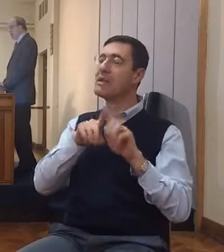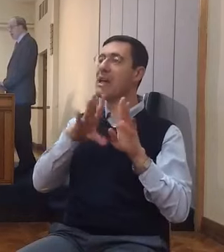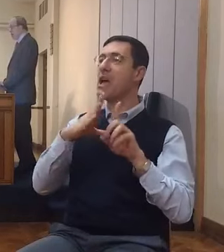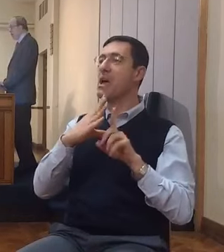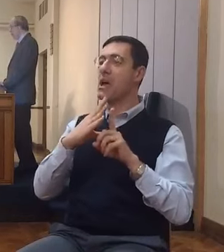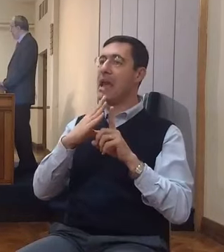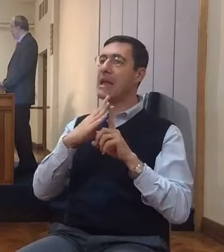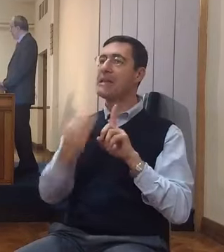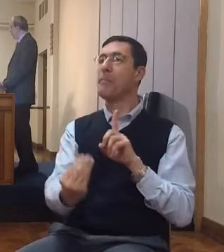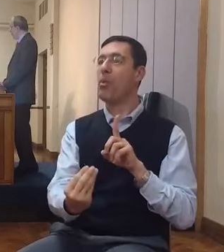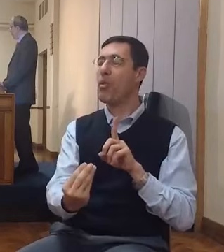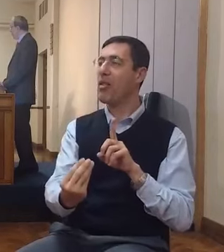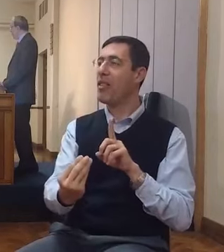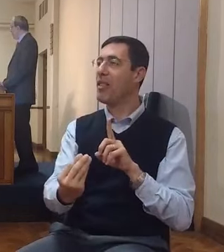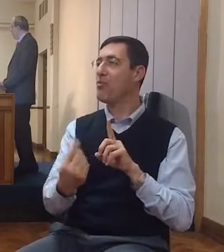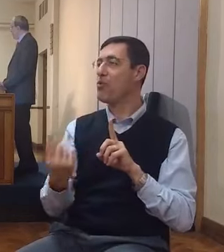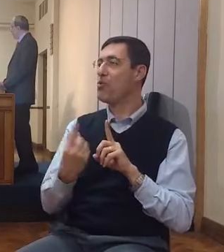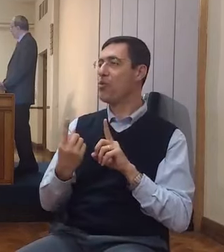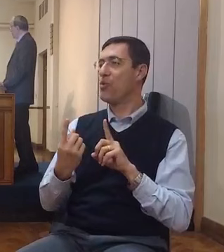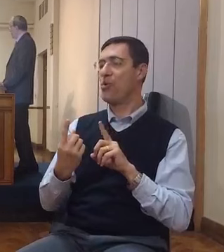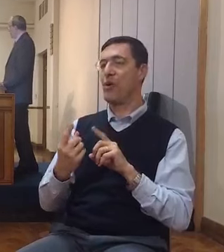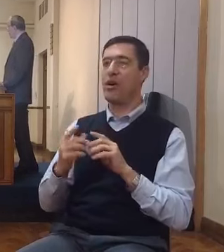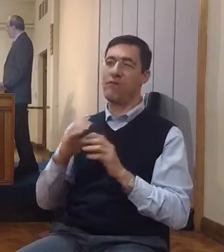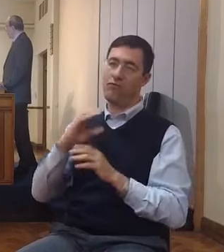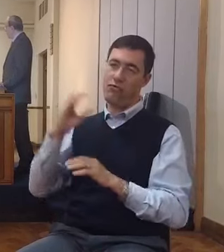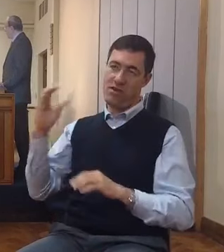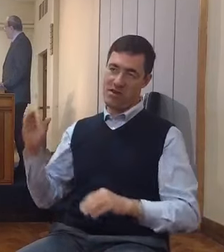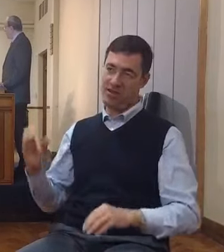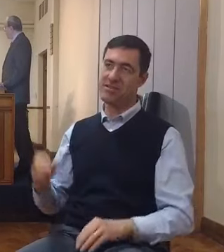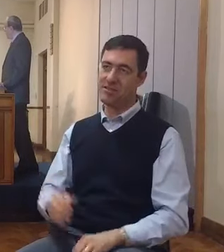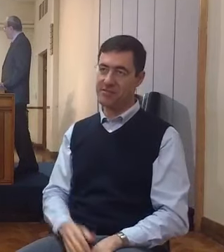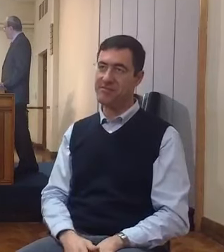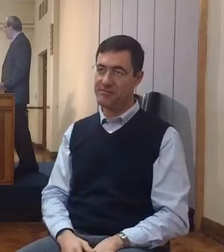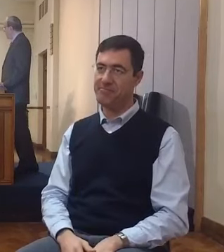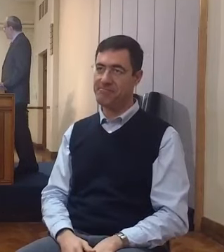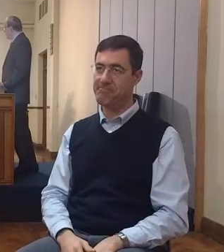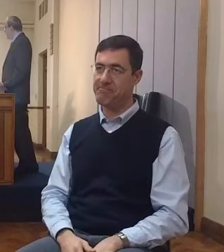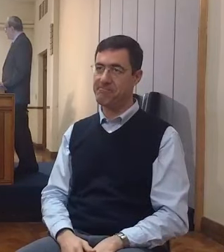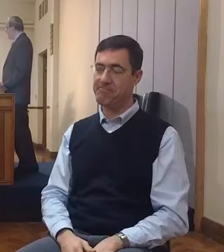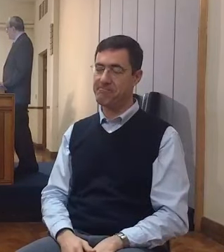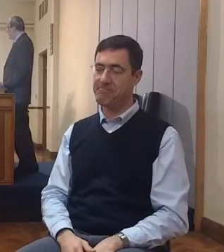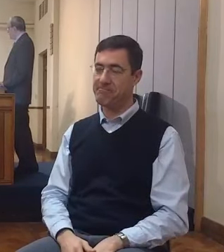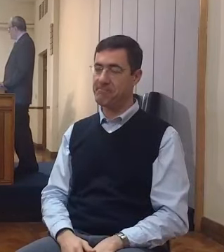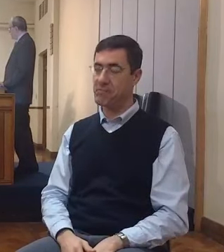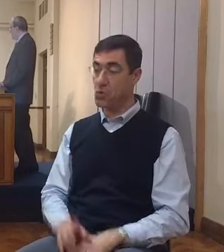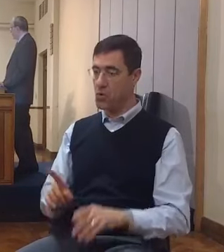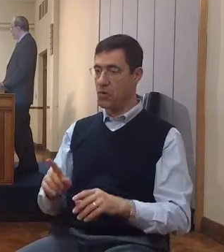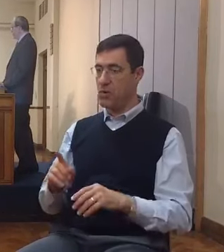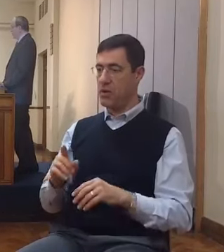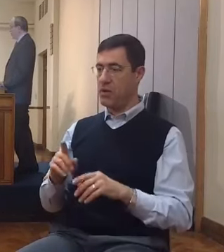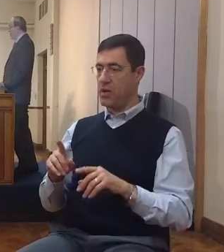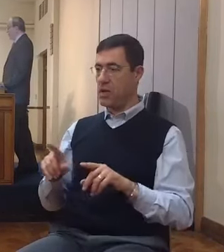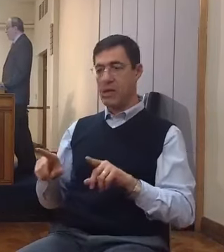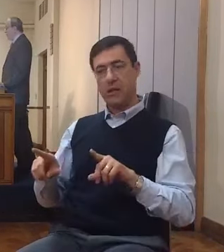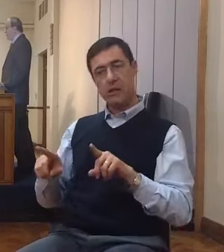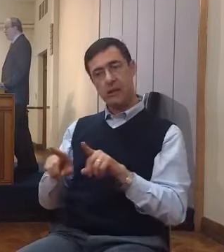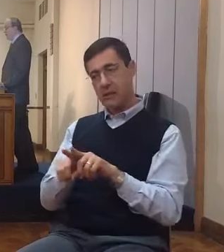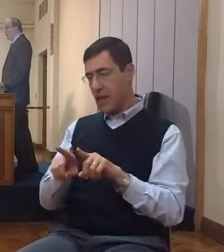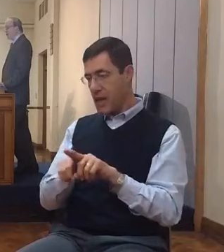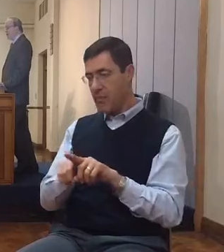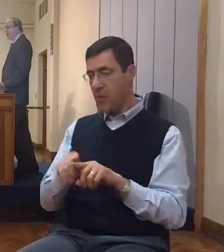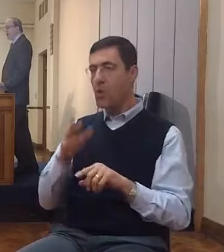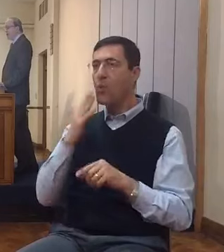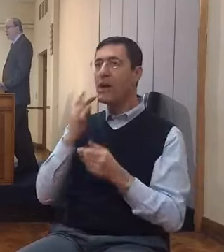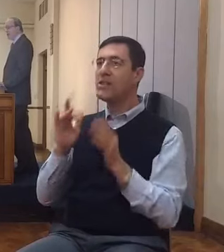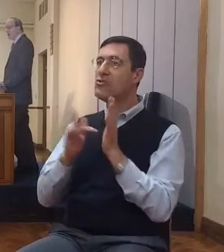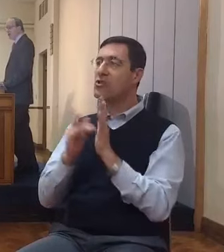Because in the last day, we shall see exactly the same thing. if we're still alive when